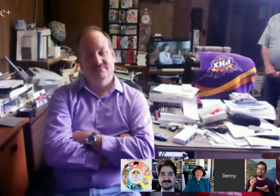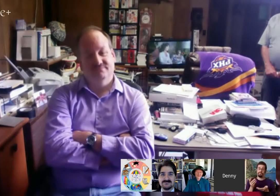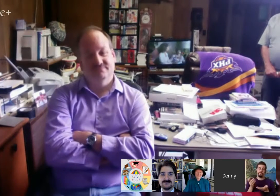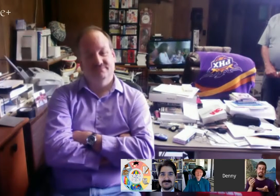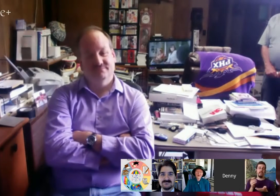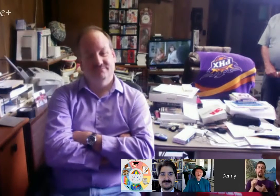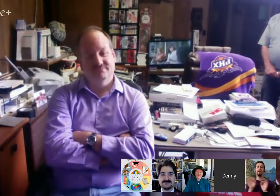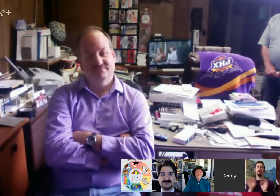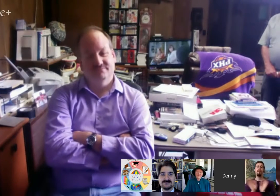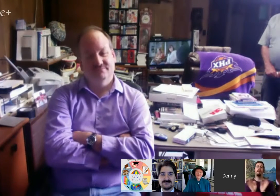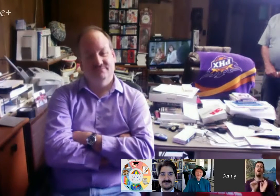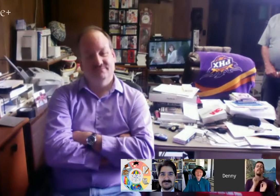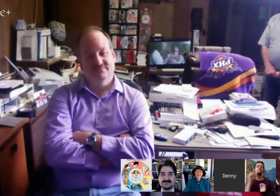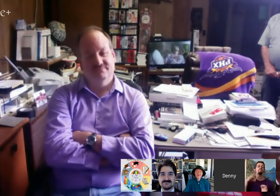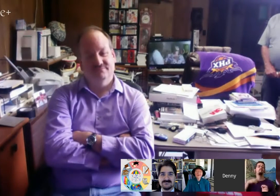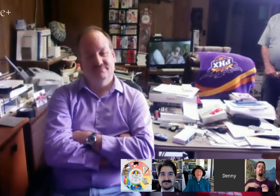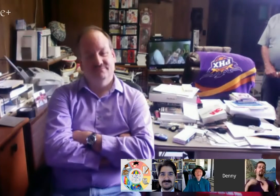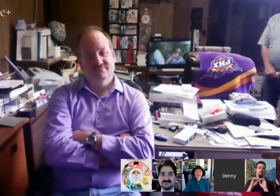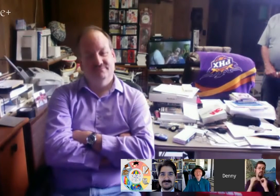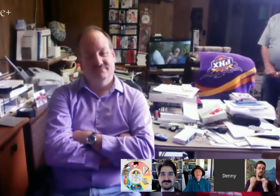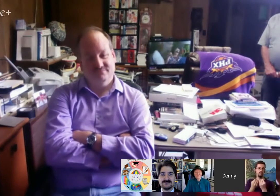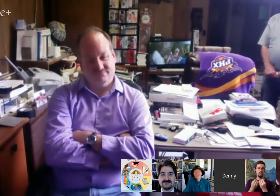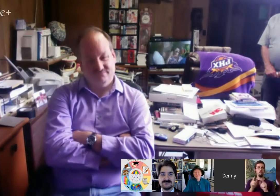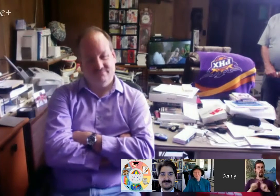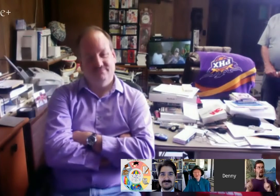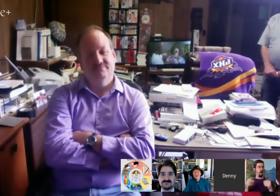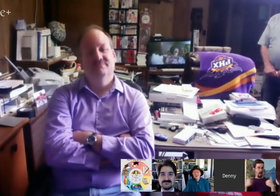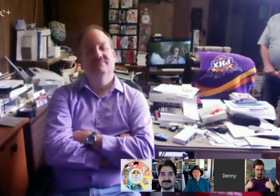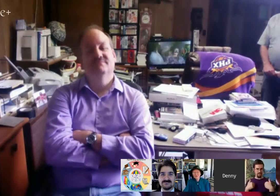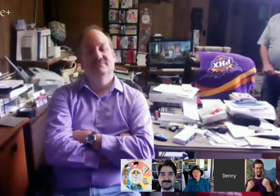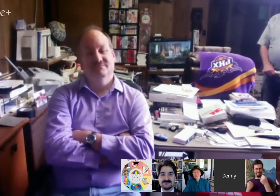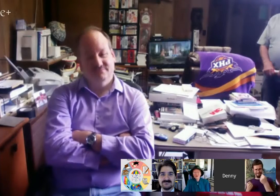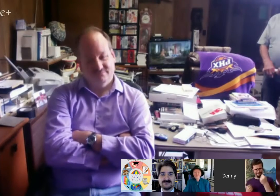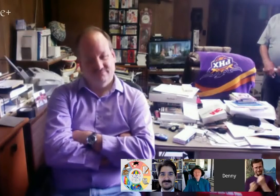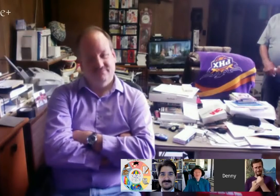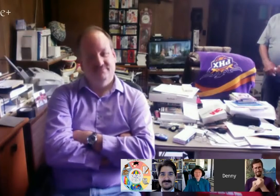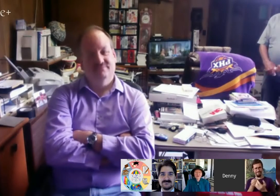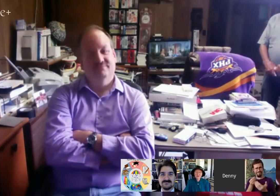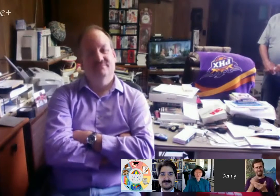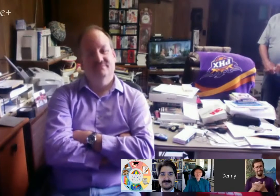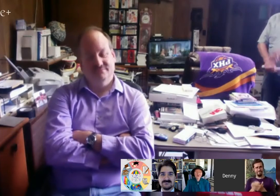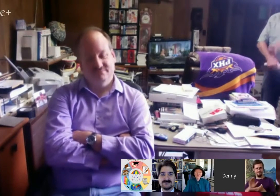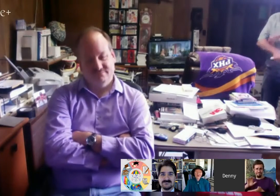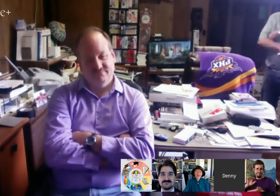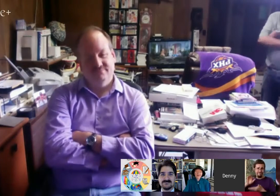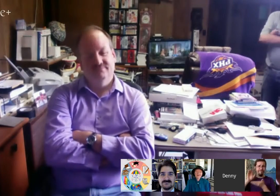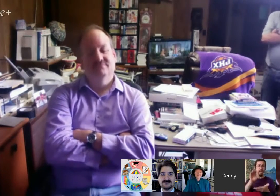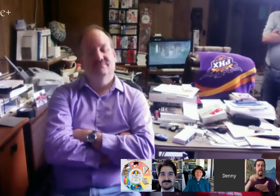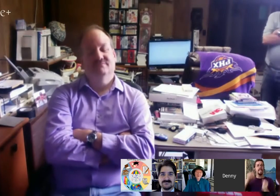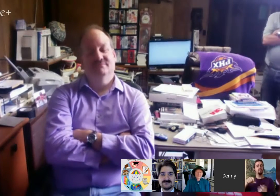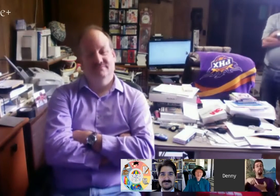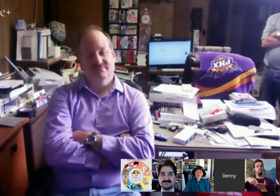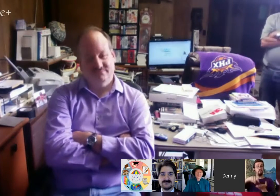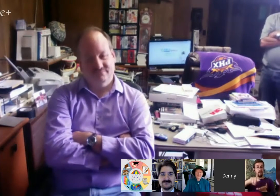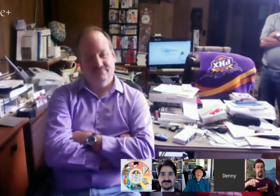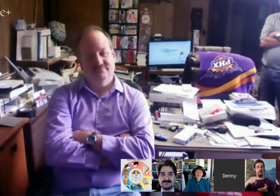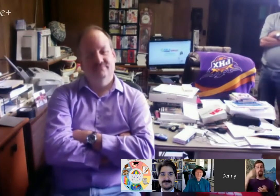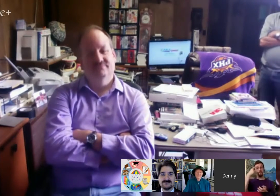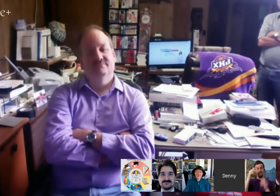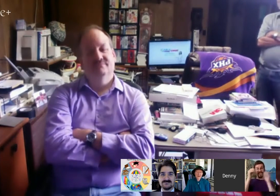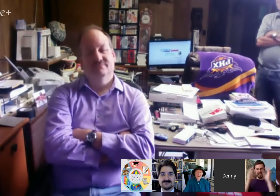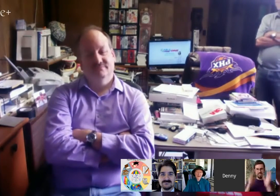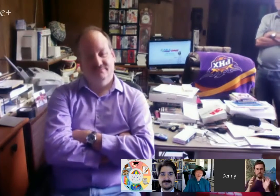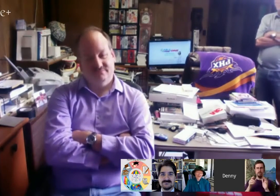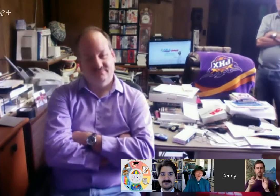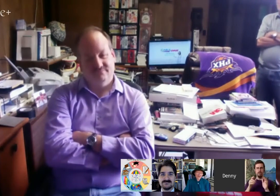nonprofit organization like mine, but instead really have funding, be able to pay for the teachers and to get focus on